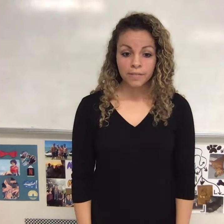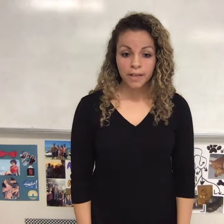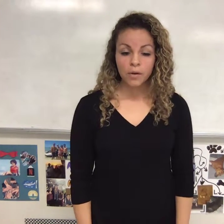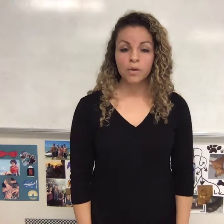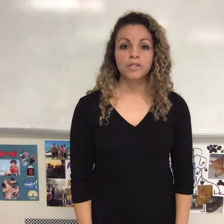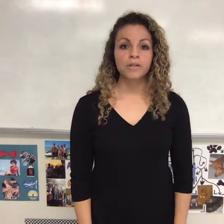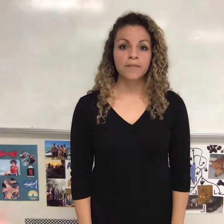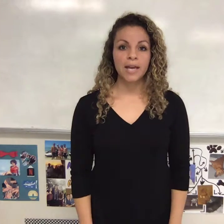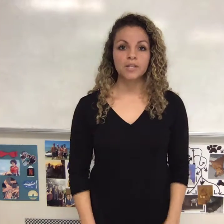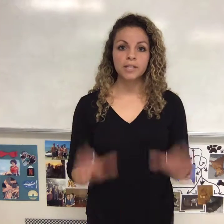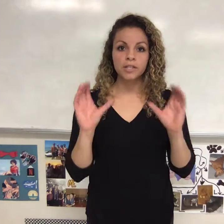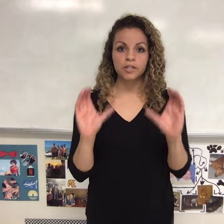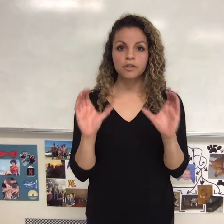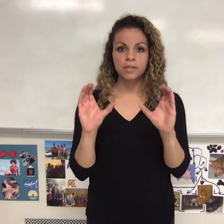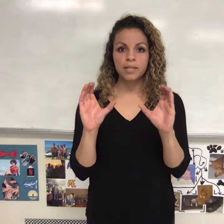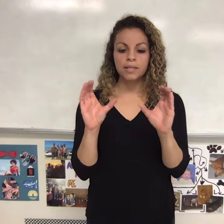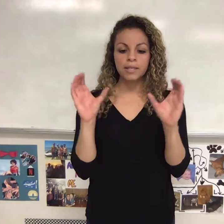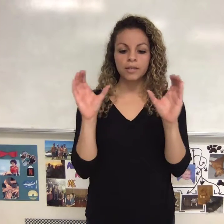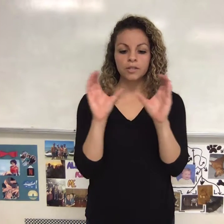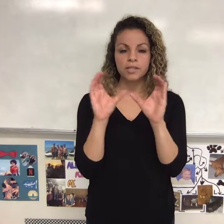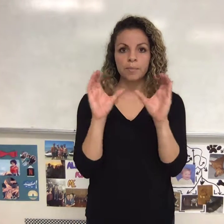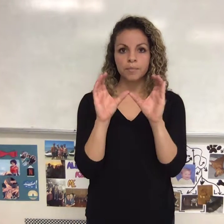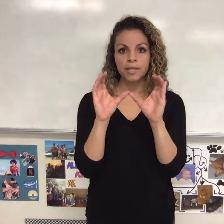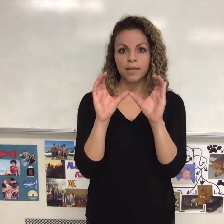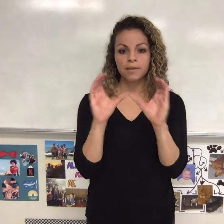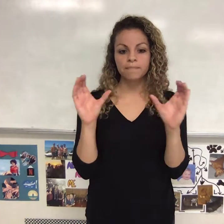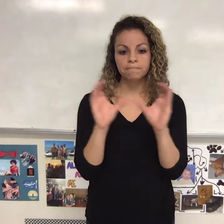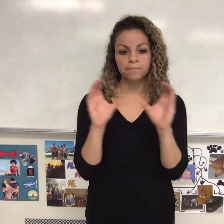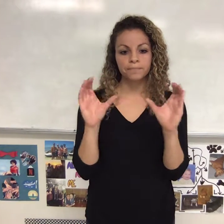Certificate or certification is 2 C's, and you just tap them together.